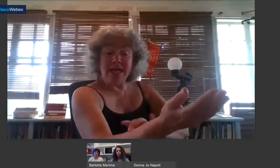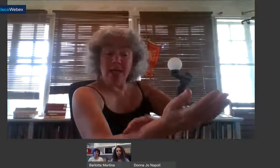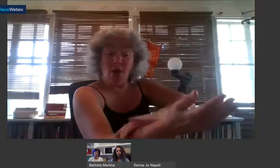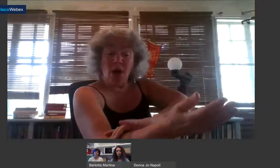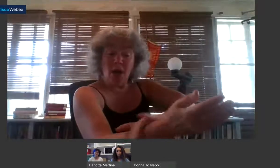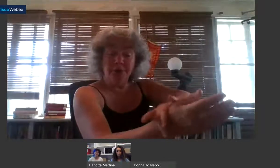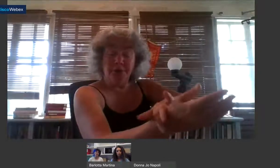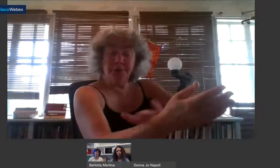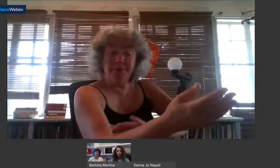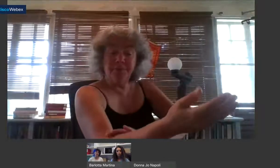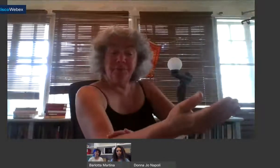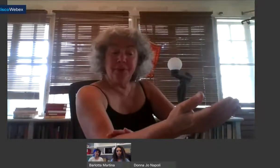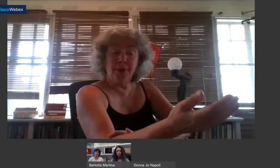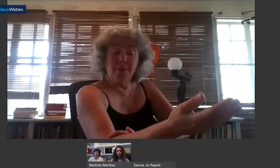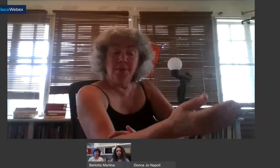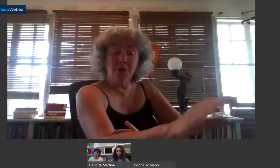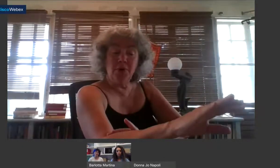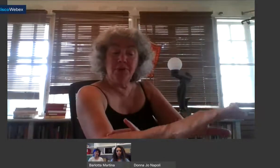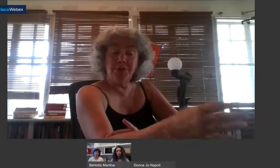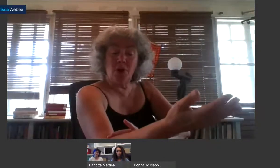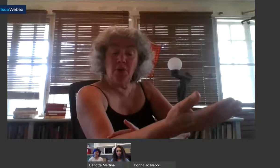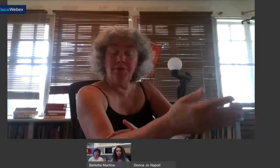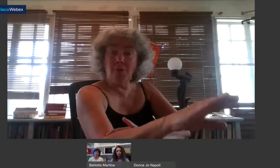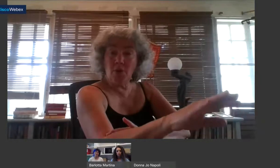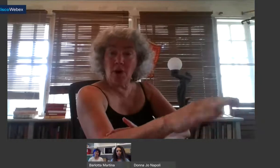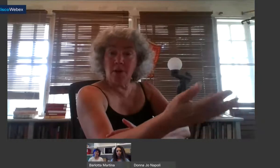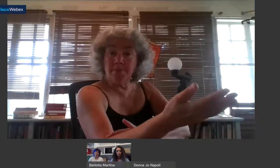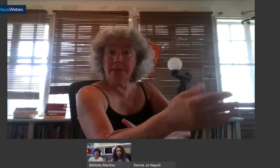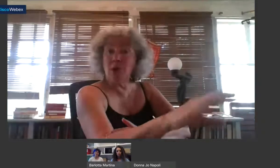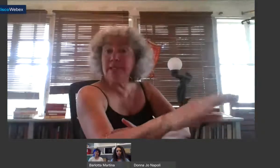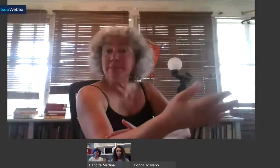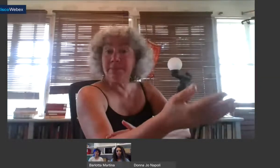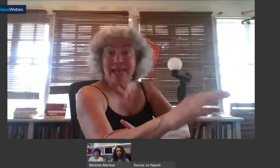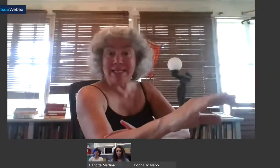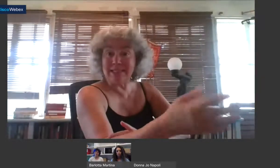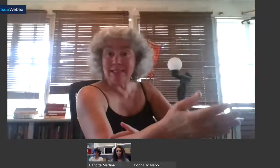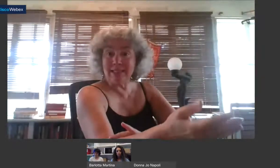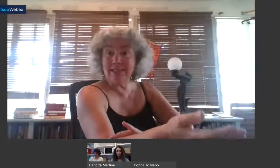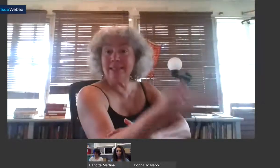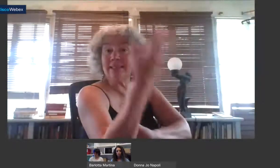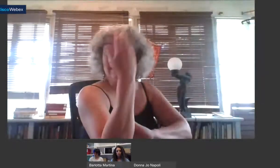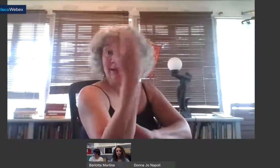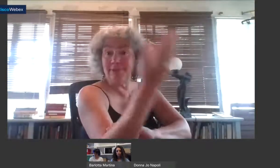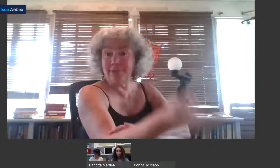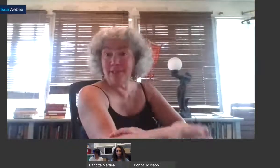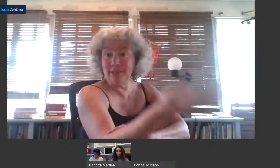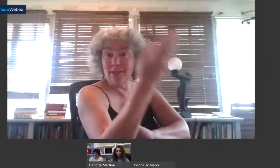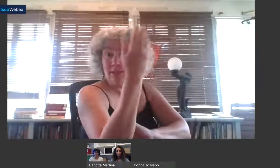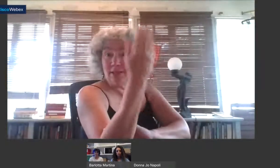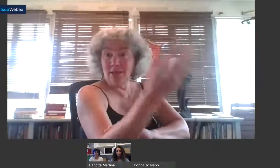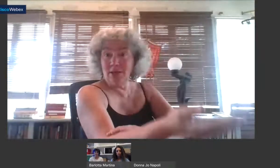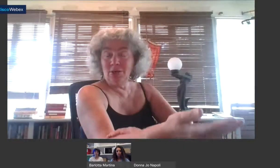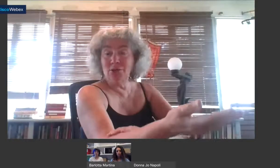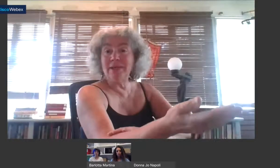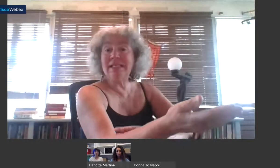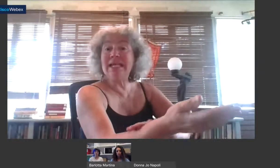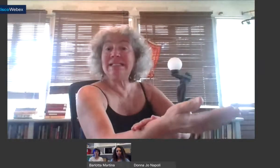radial ulnar moves the whole forearm, but only in place. It doesn't lift. So it takes